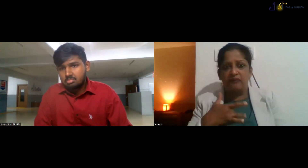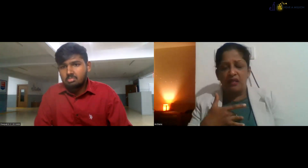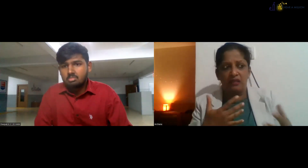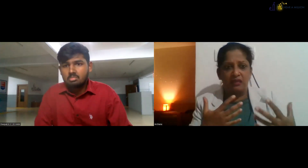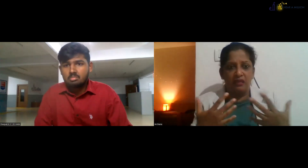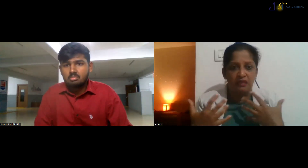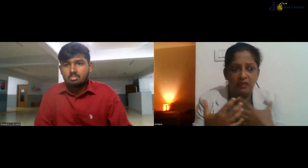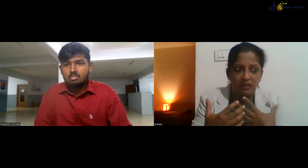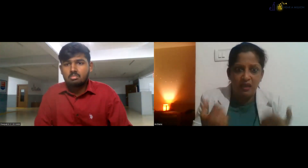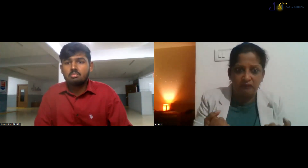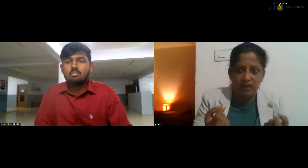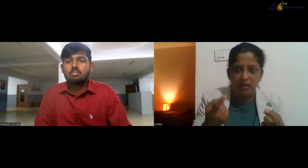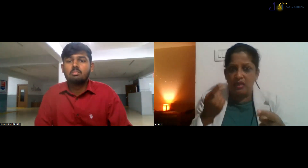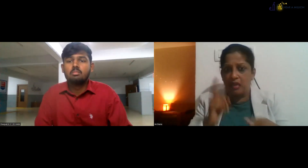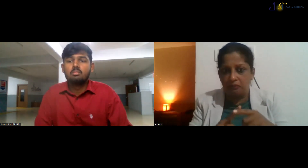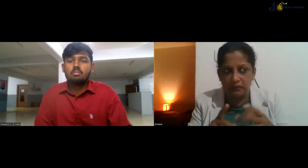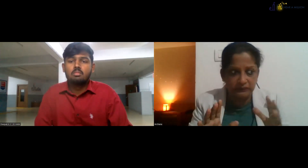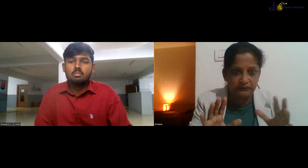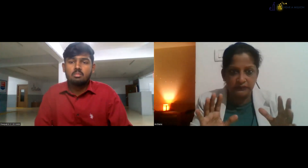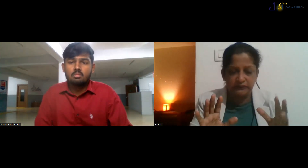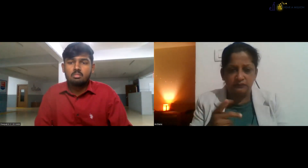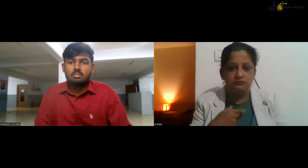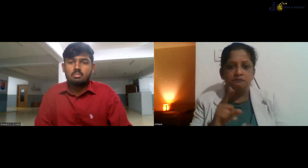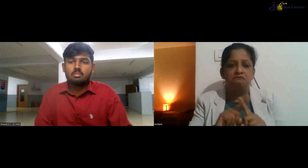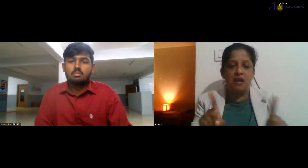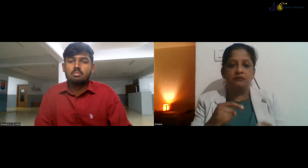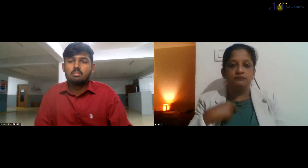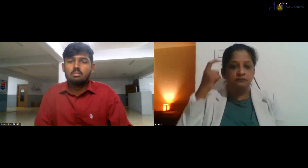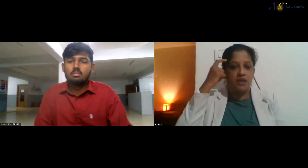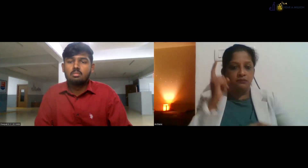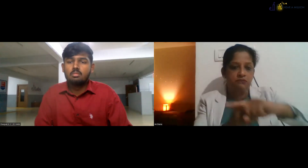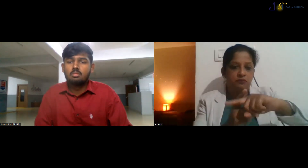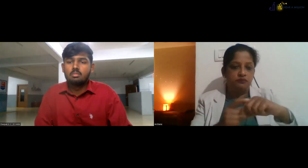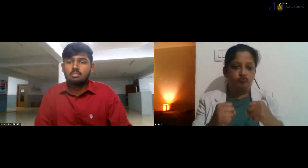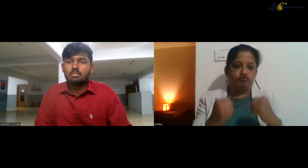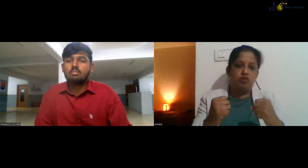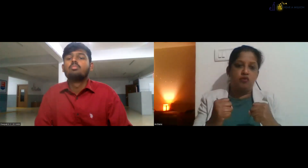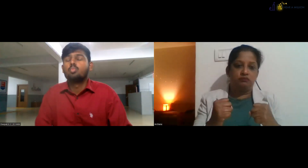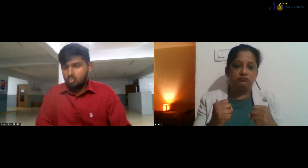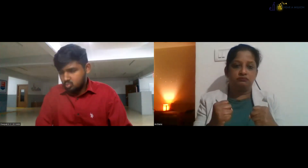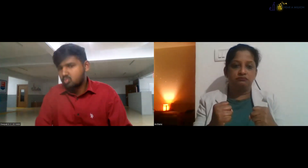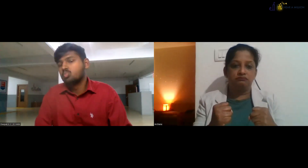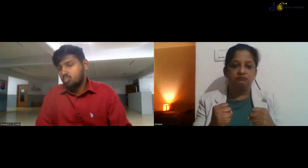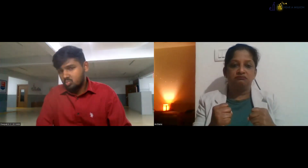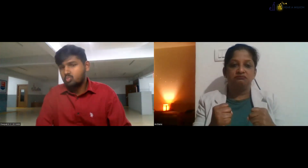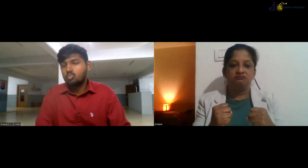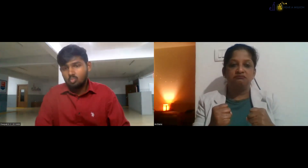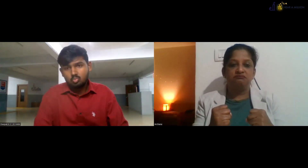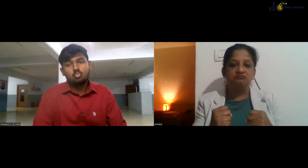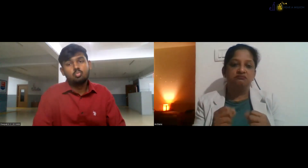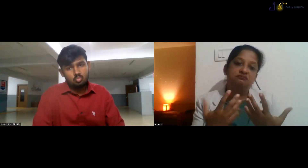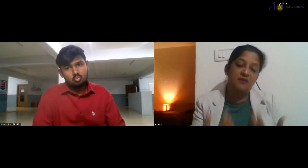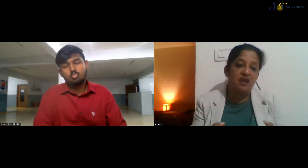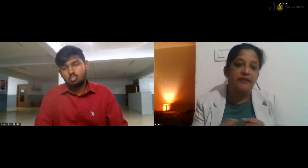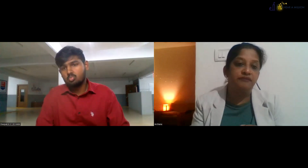at me, and they were also staring at me, and they were thinking that whether I would be able to do it or not. But I